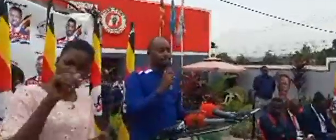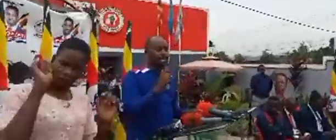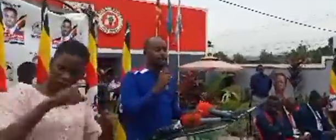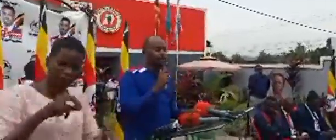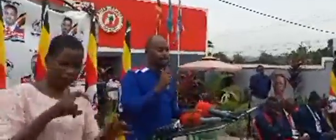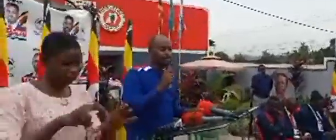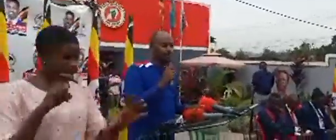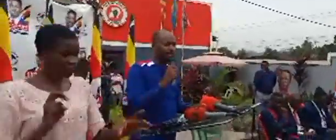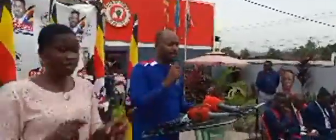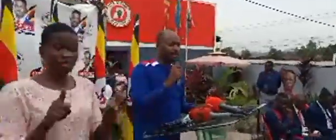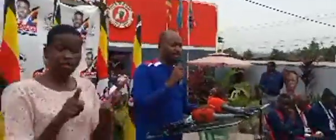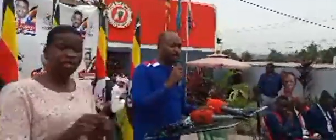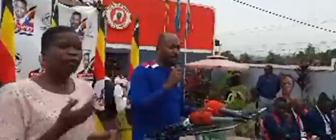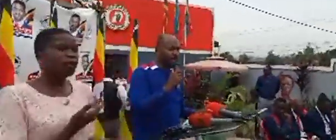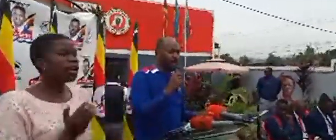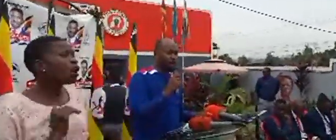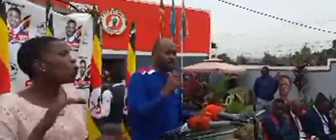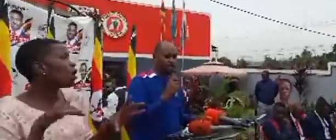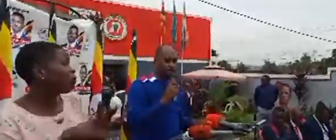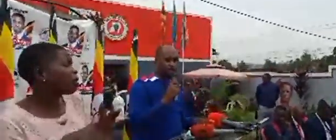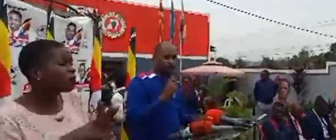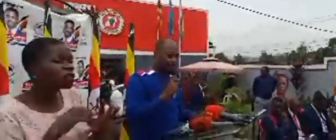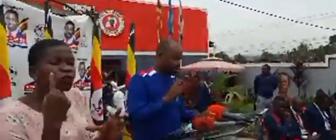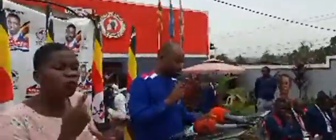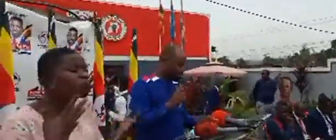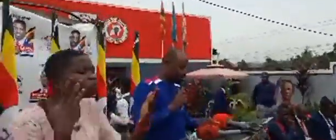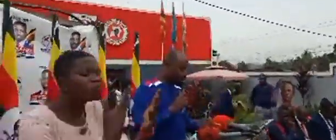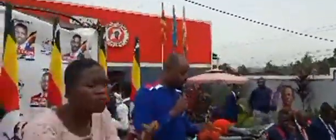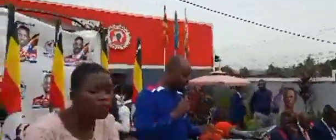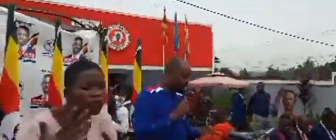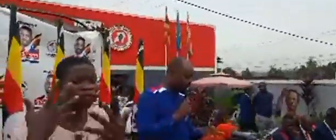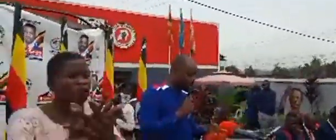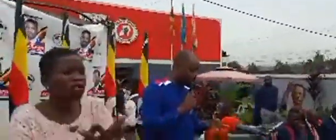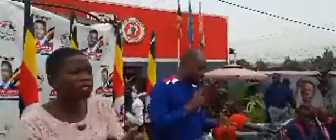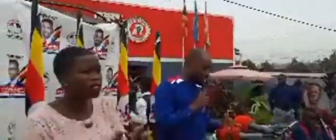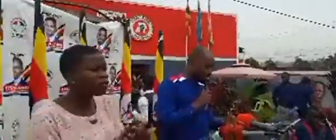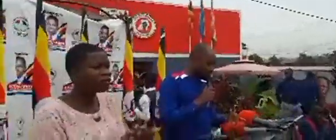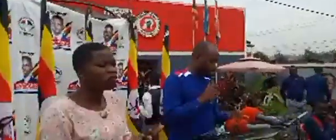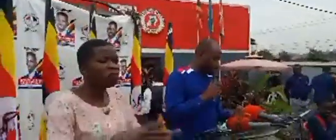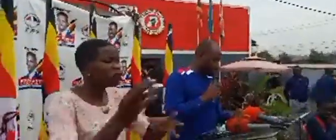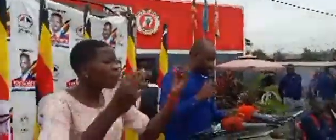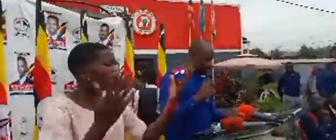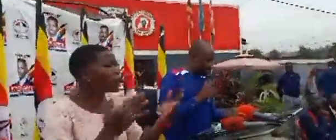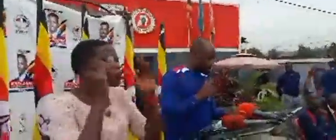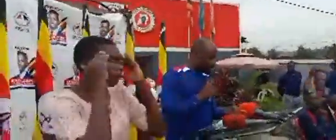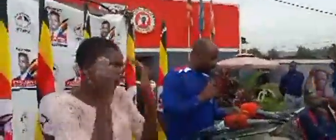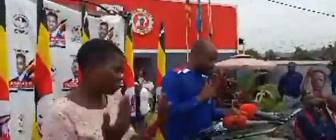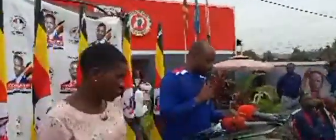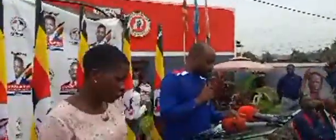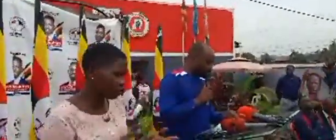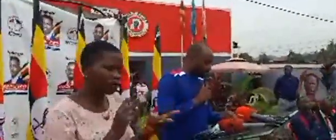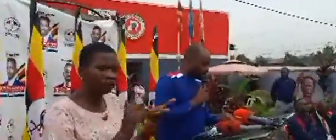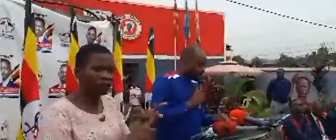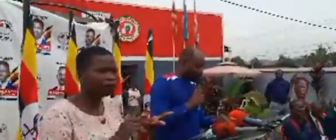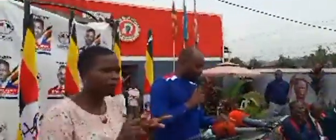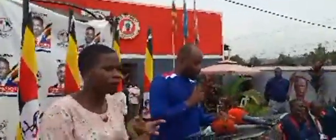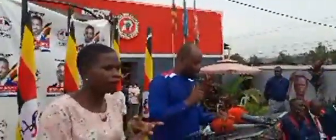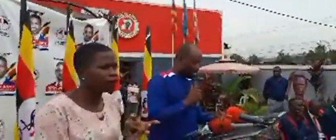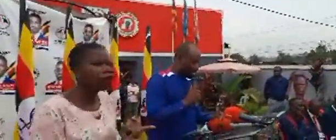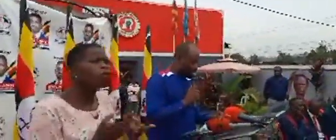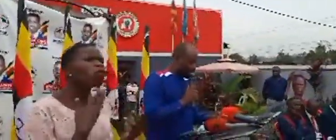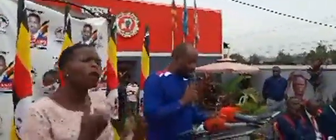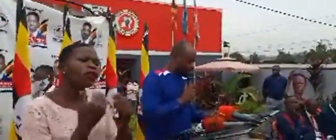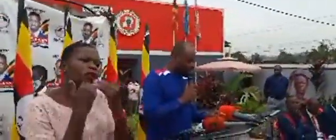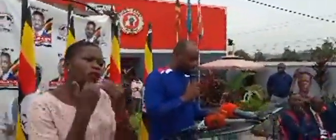tucha wanja na abantu wafe, abaku watitua, betutamani maitile. Ichoku hili,